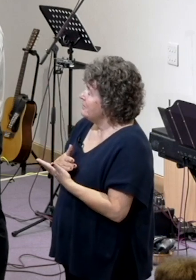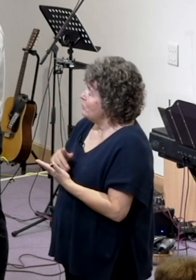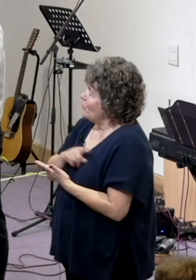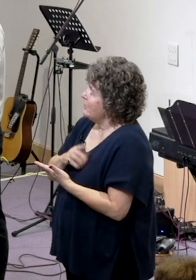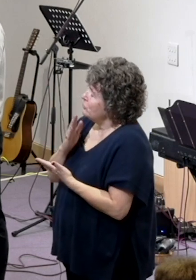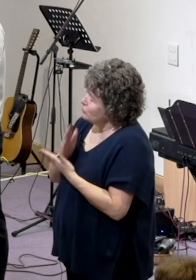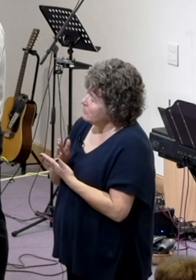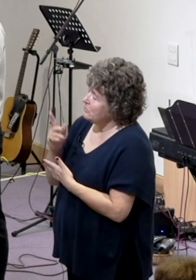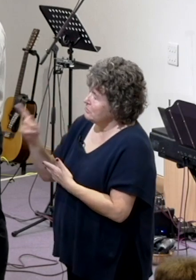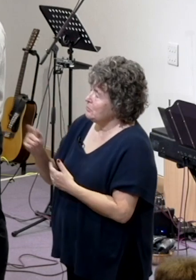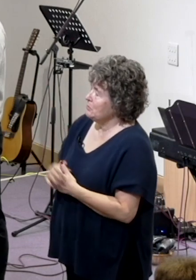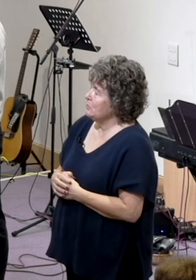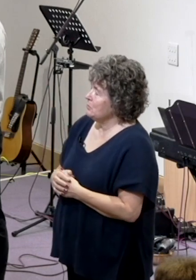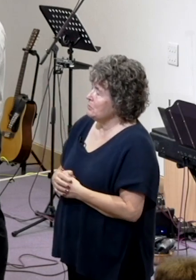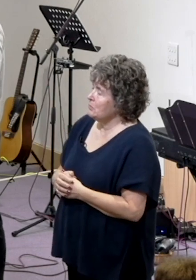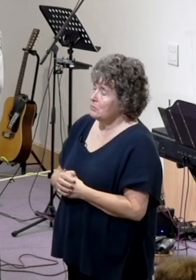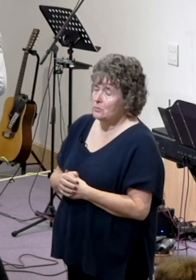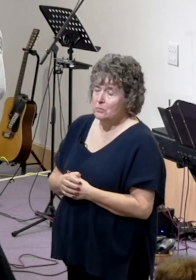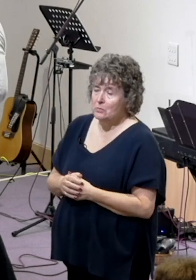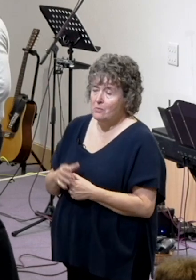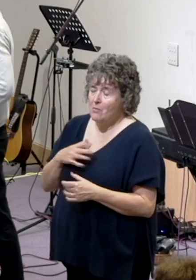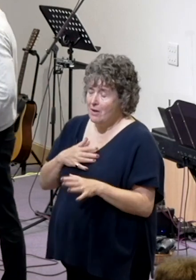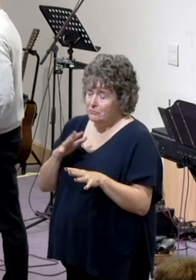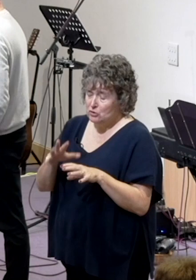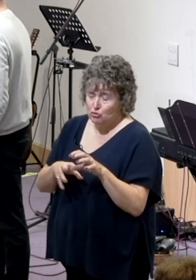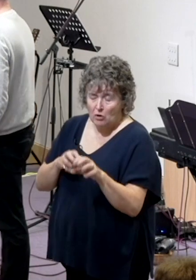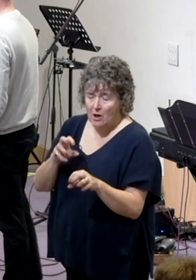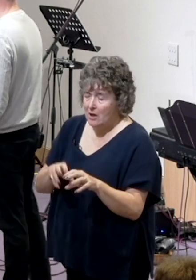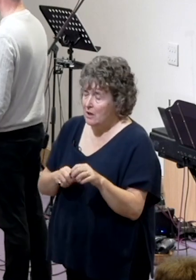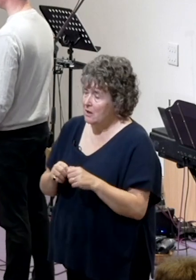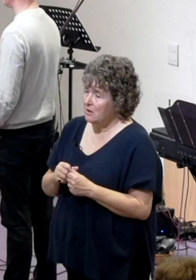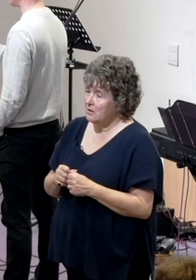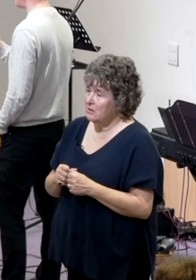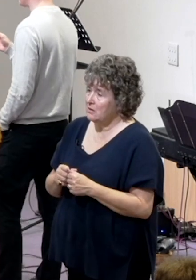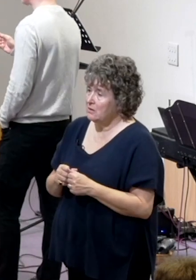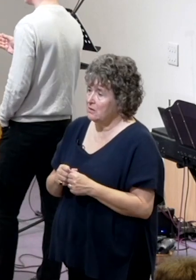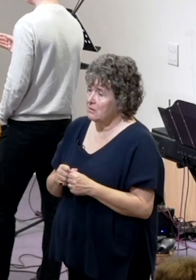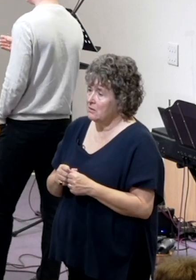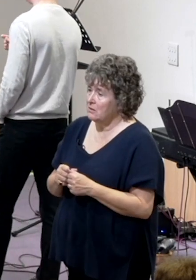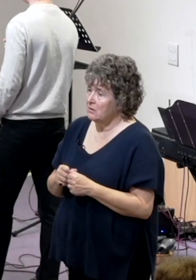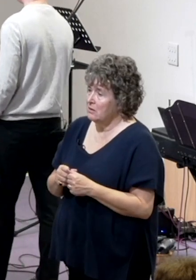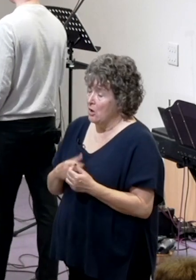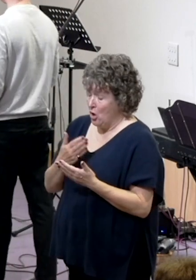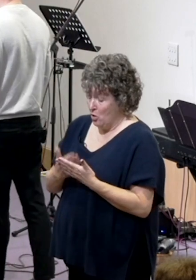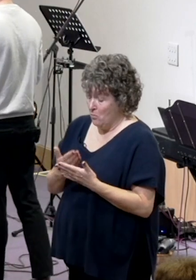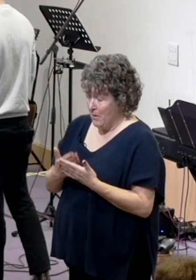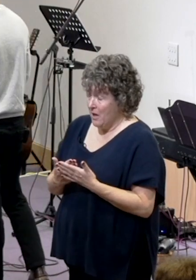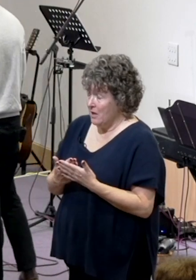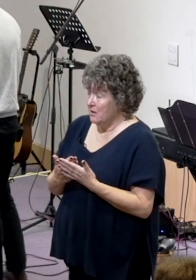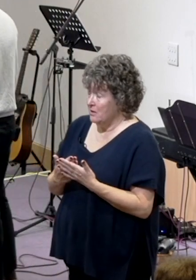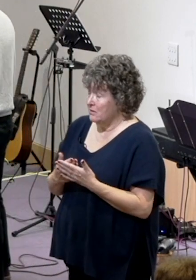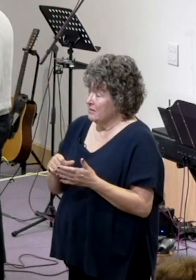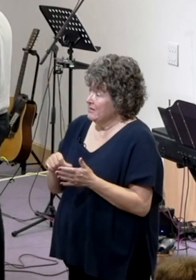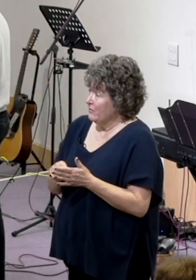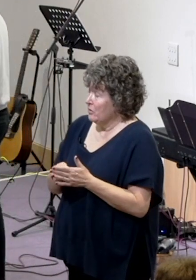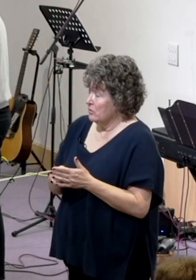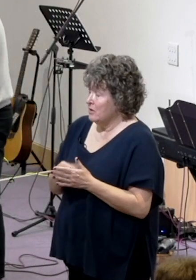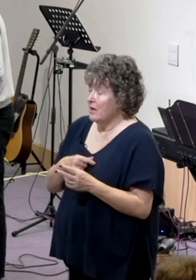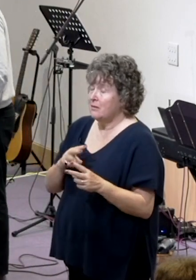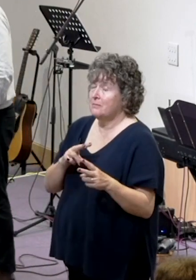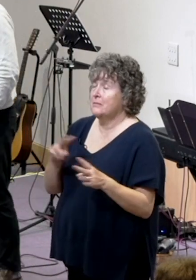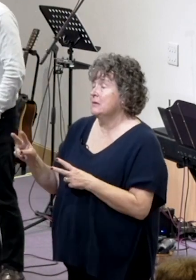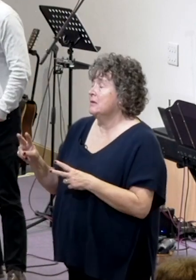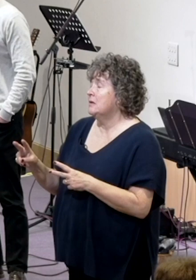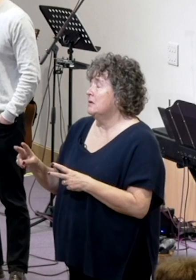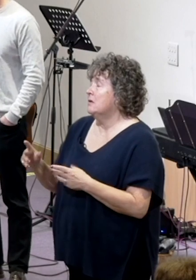you. And when I'm struggling with a cost of obedience, I can turn to